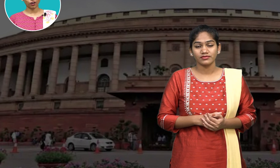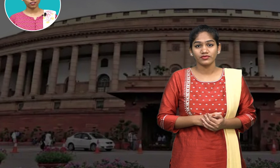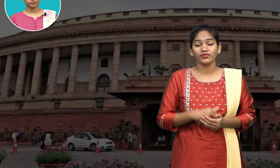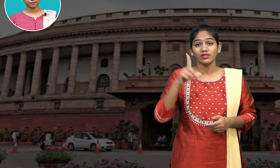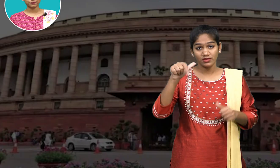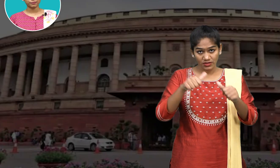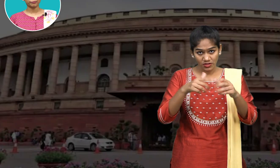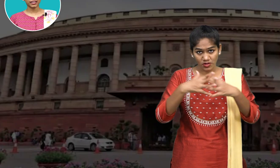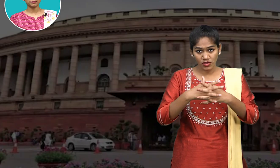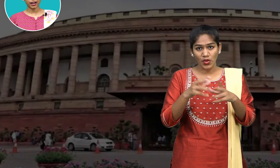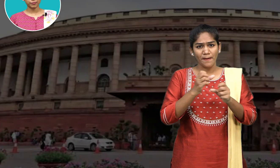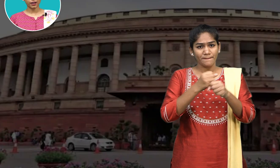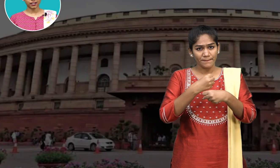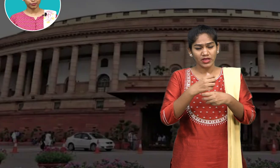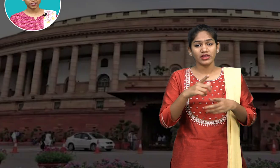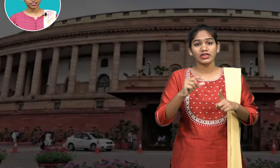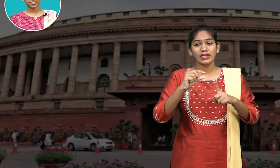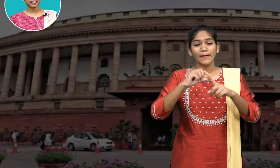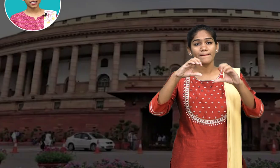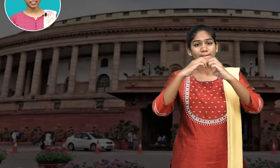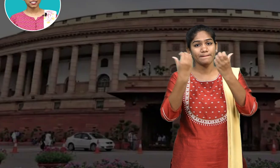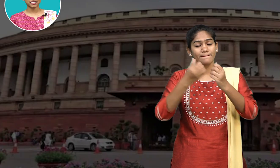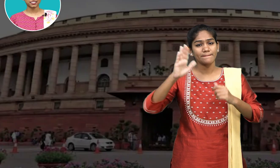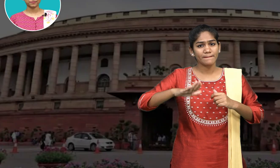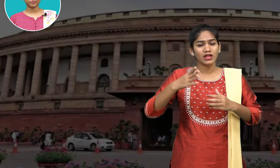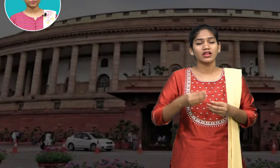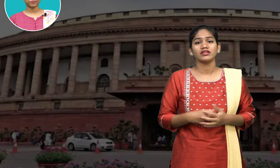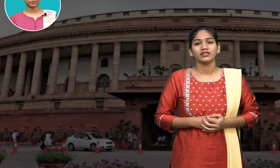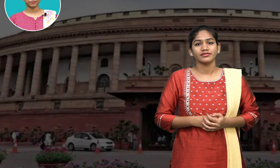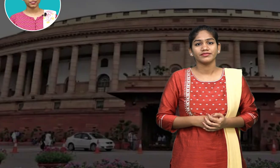the law made by Parliament takes